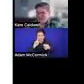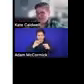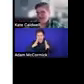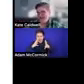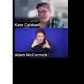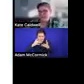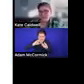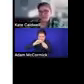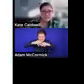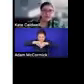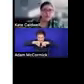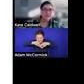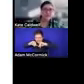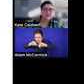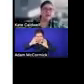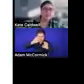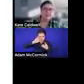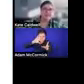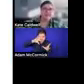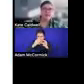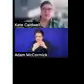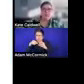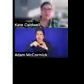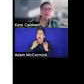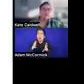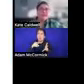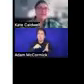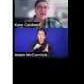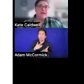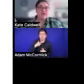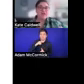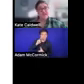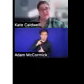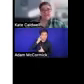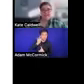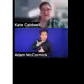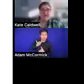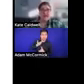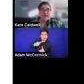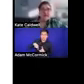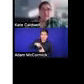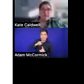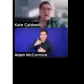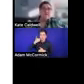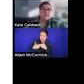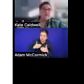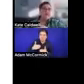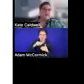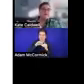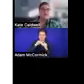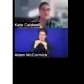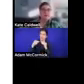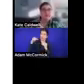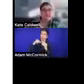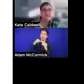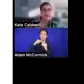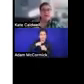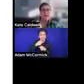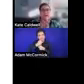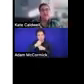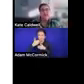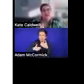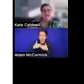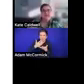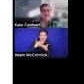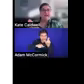slide. Which is when we're doing data justice, it must be intersectional.